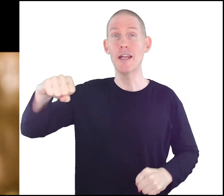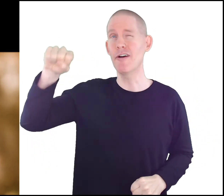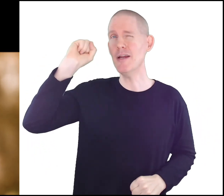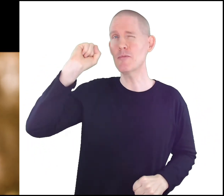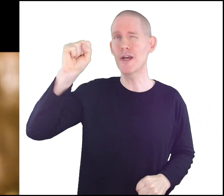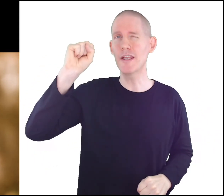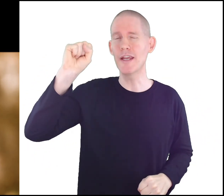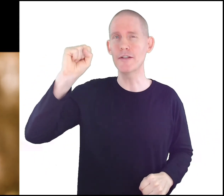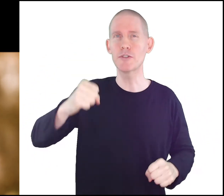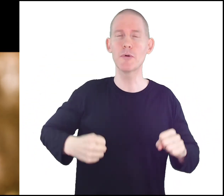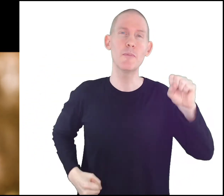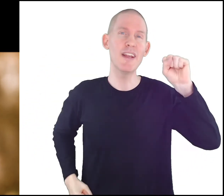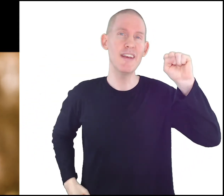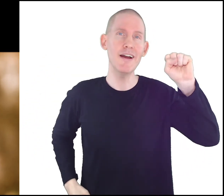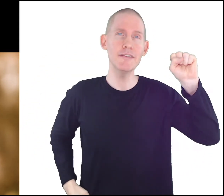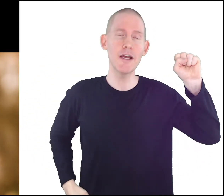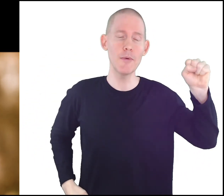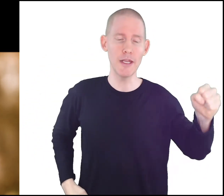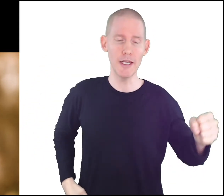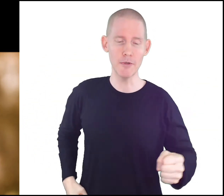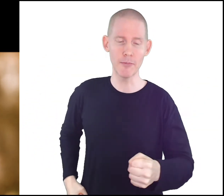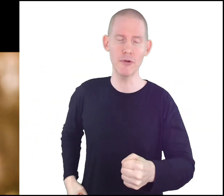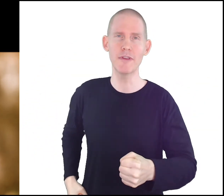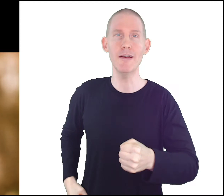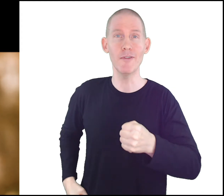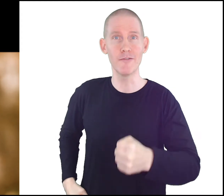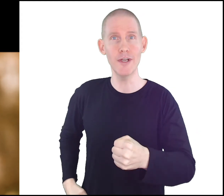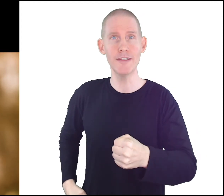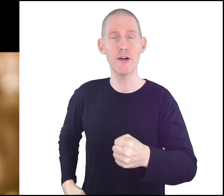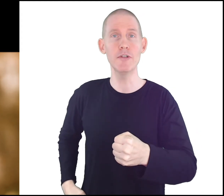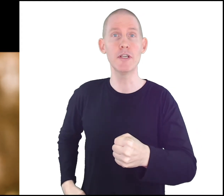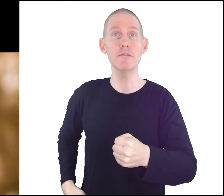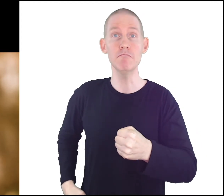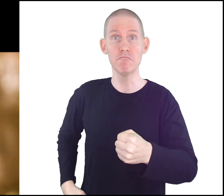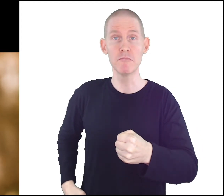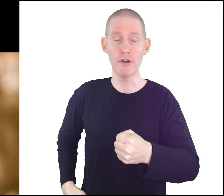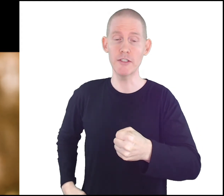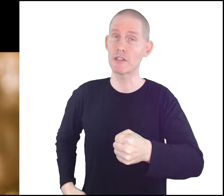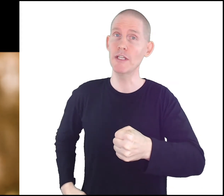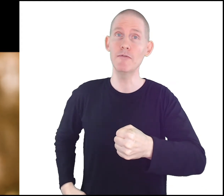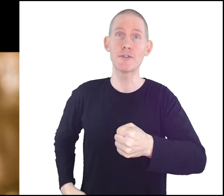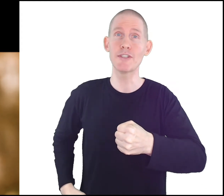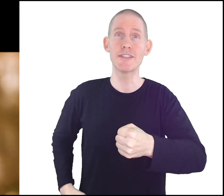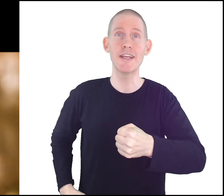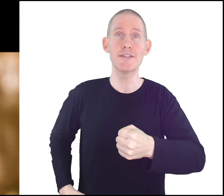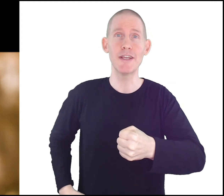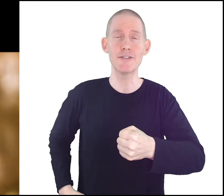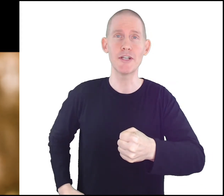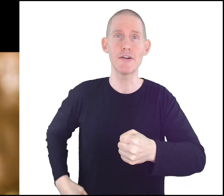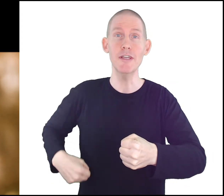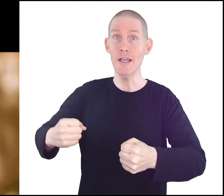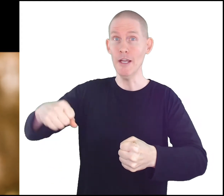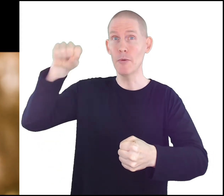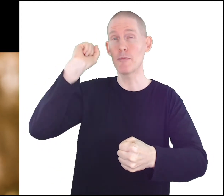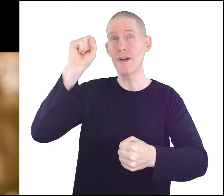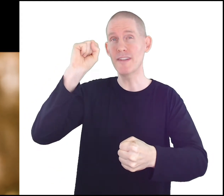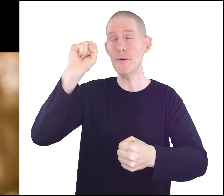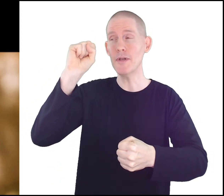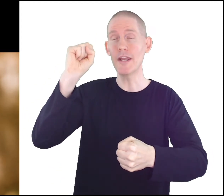I'm right-handed, so with my non-dominant hand, I'm going to put that one right down here. All right, just leave it. It's going to stay stationary. With my dominant hand,